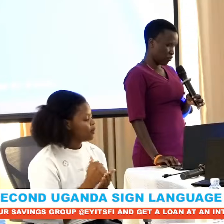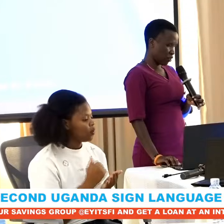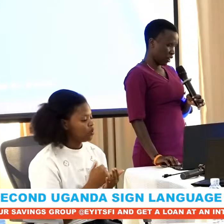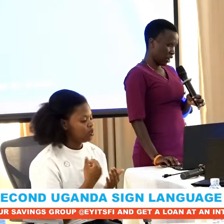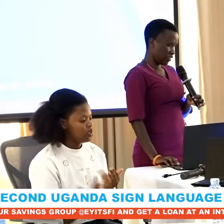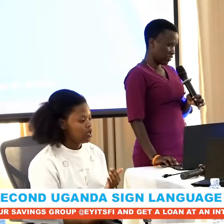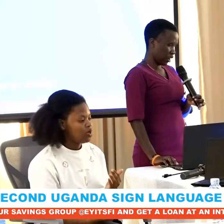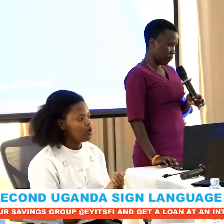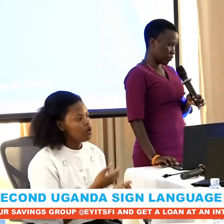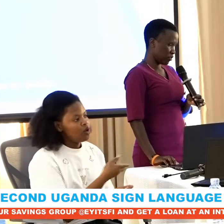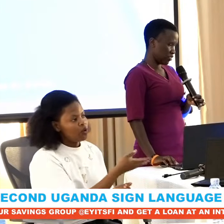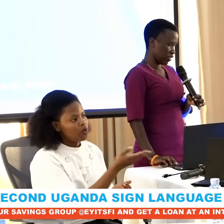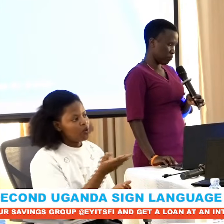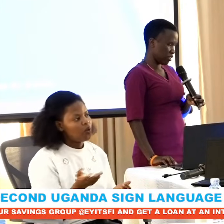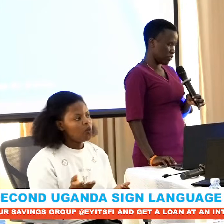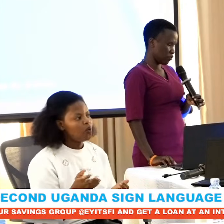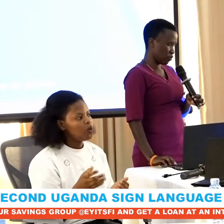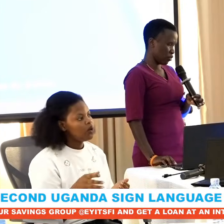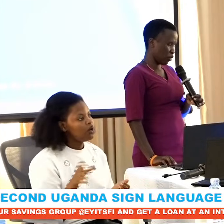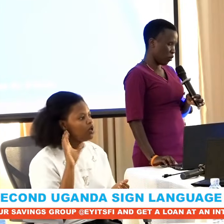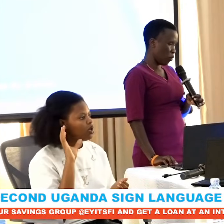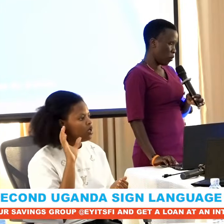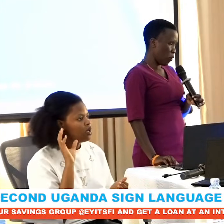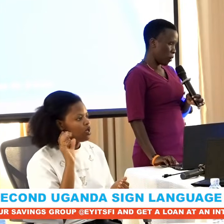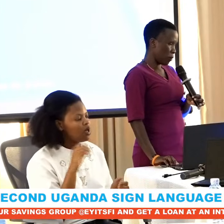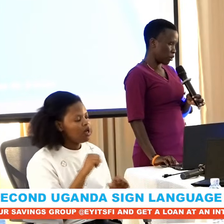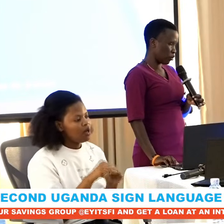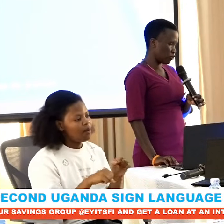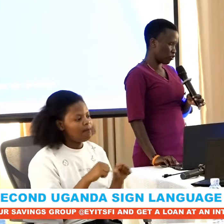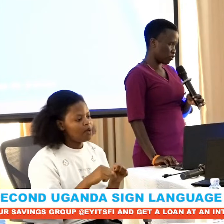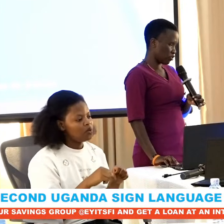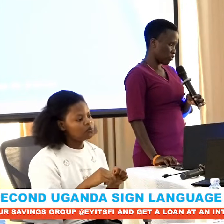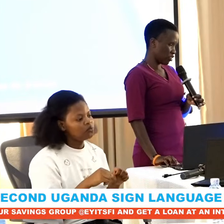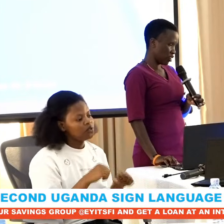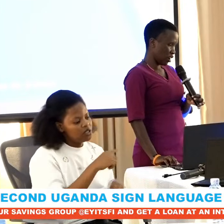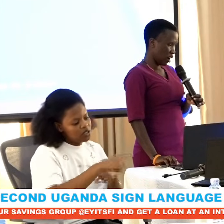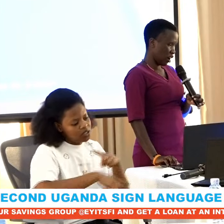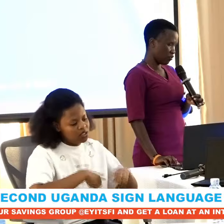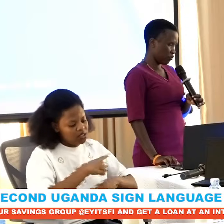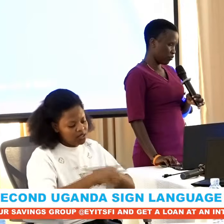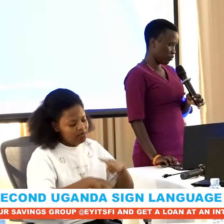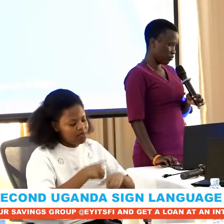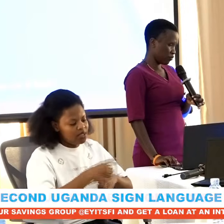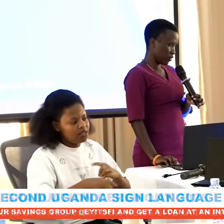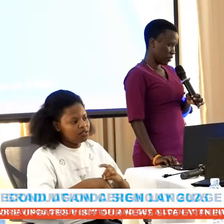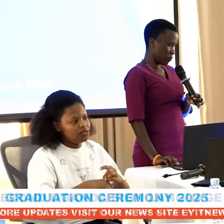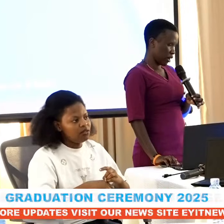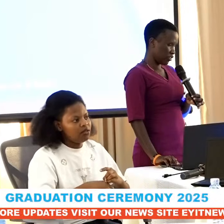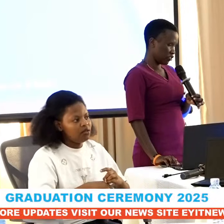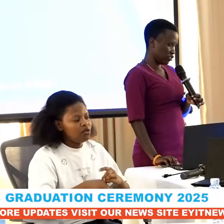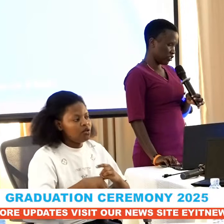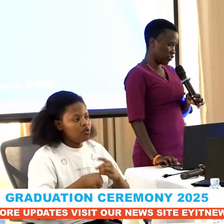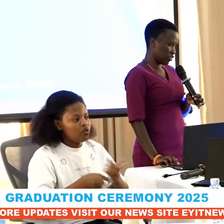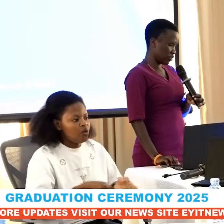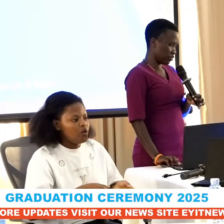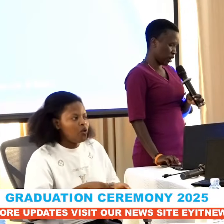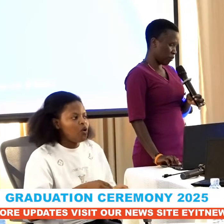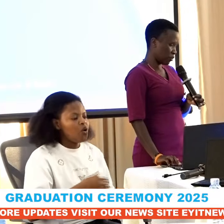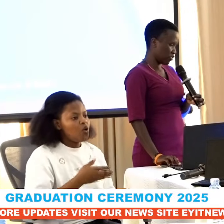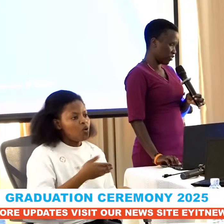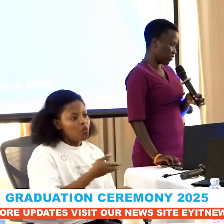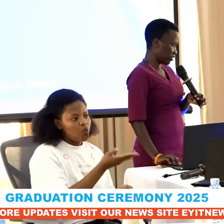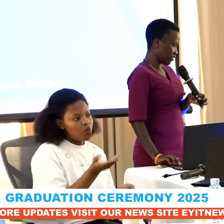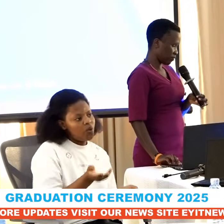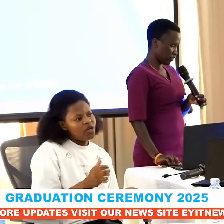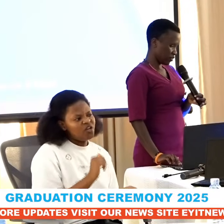have all heard about disabilities, though we may not have much details